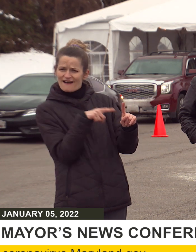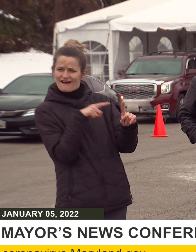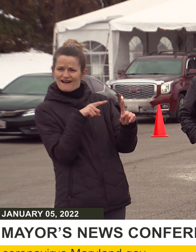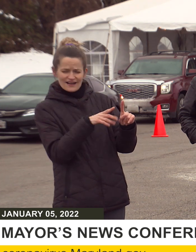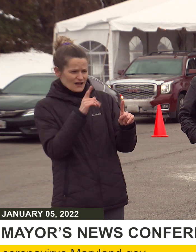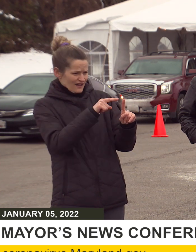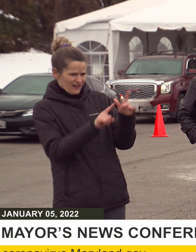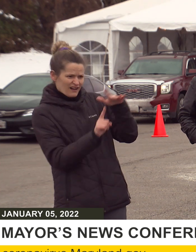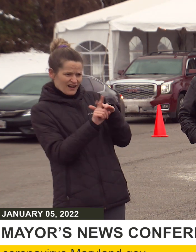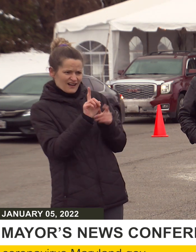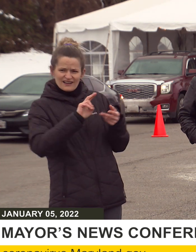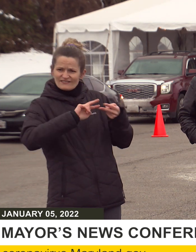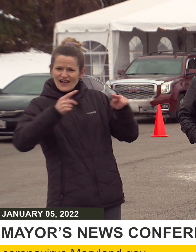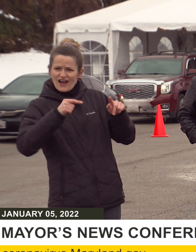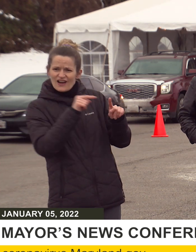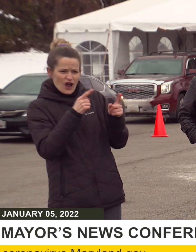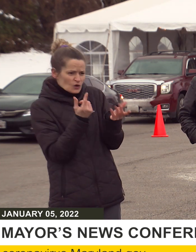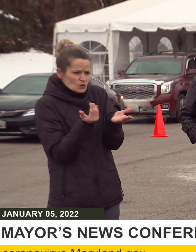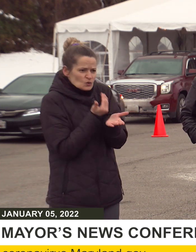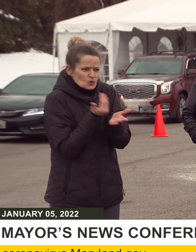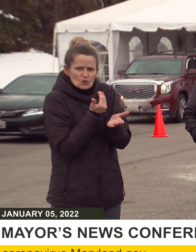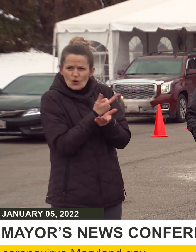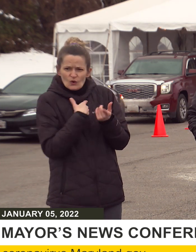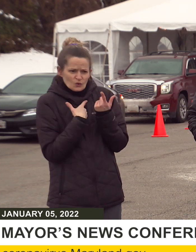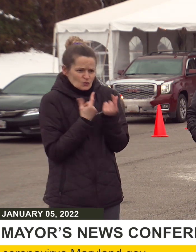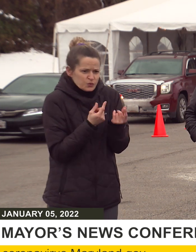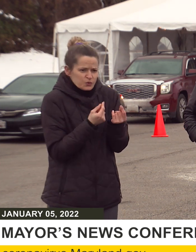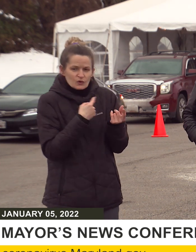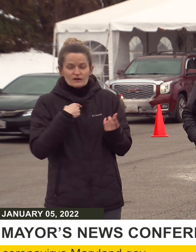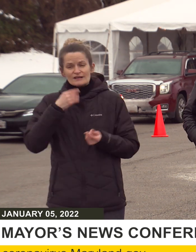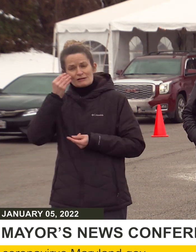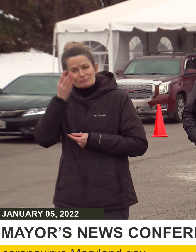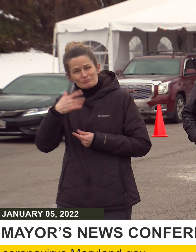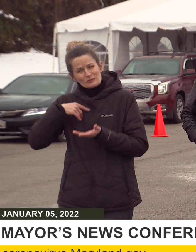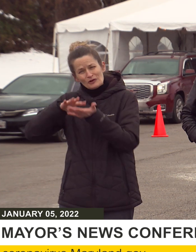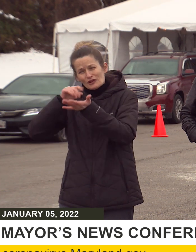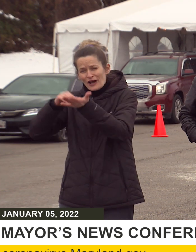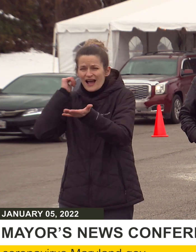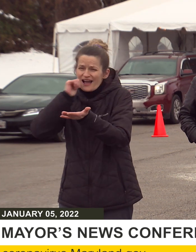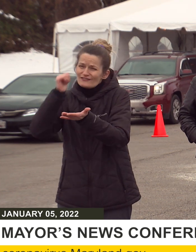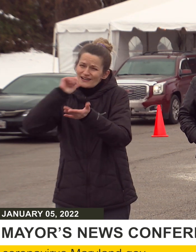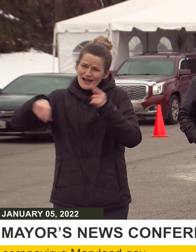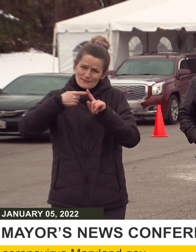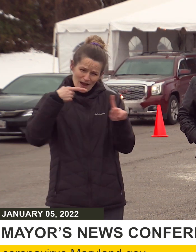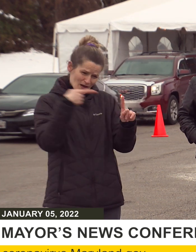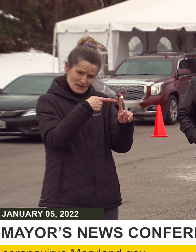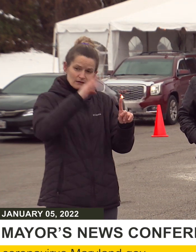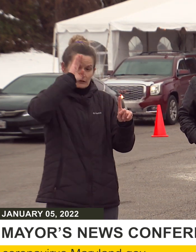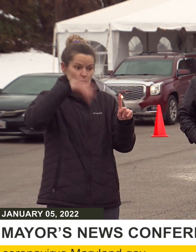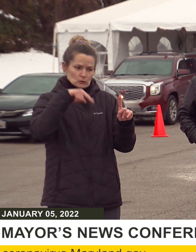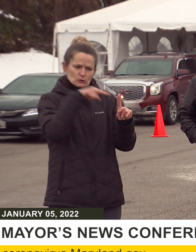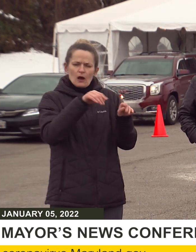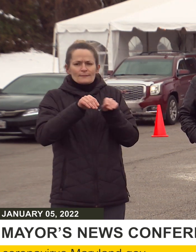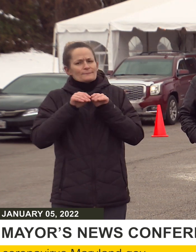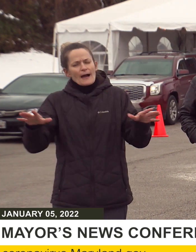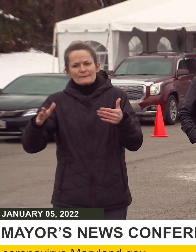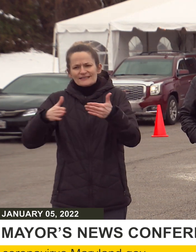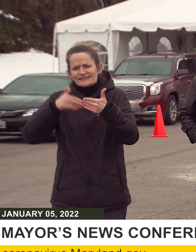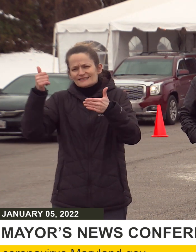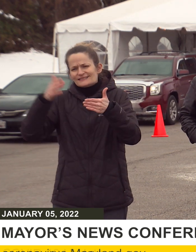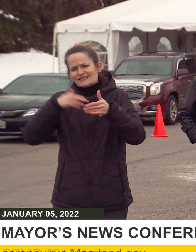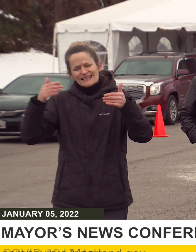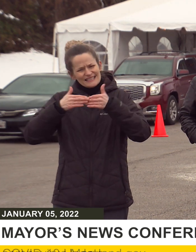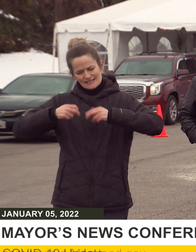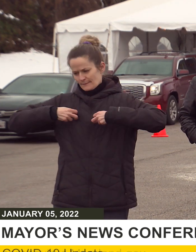more about the Omicron variant every day. What we do know is that it spreads quicker or is more easily transmitted from person to person,